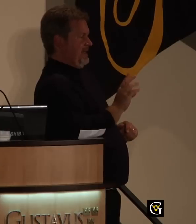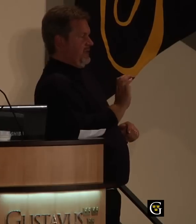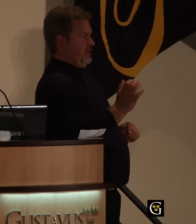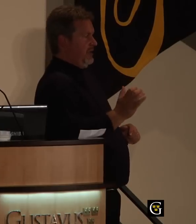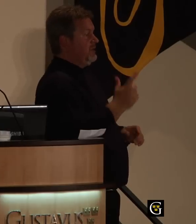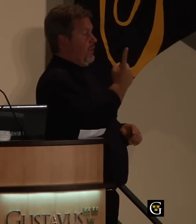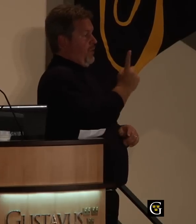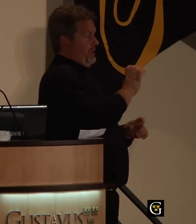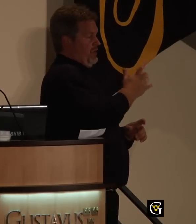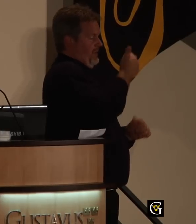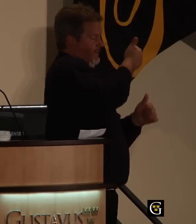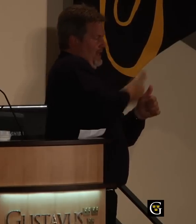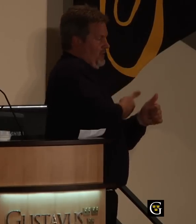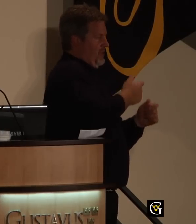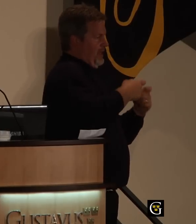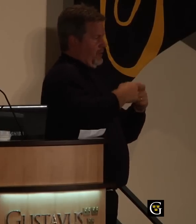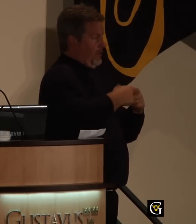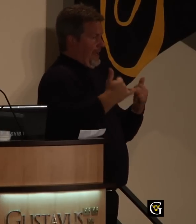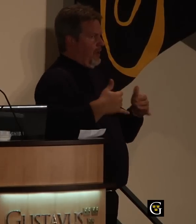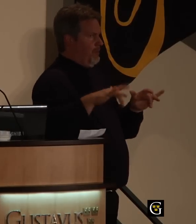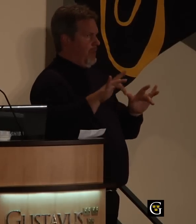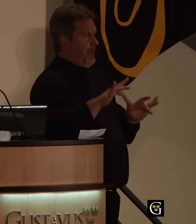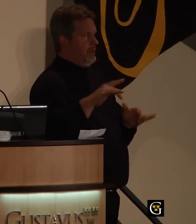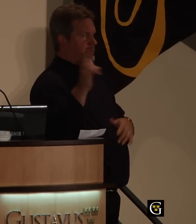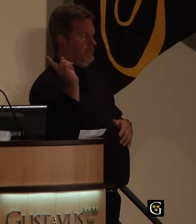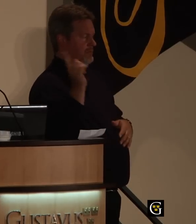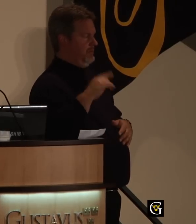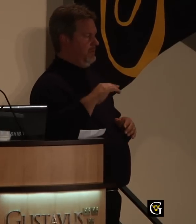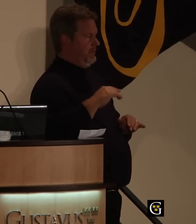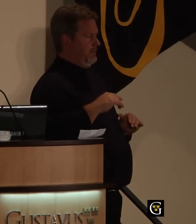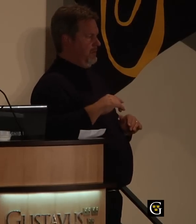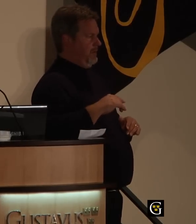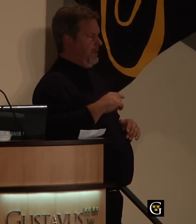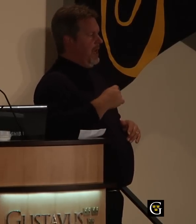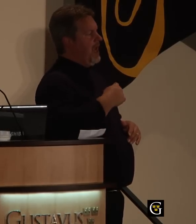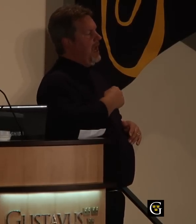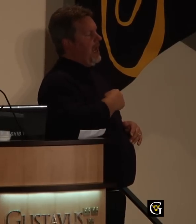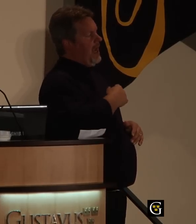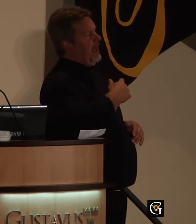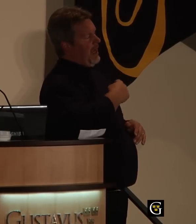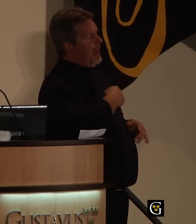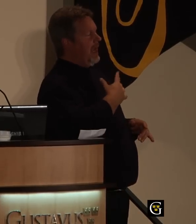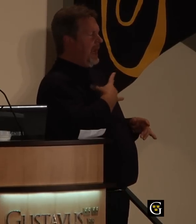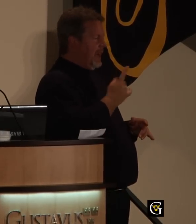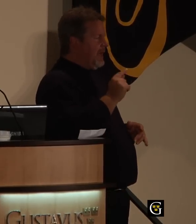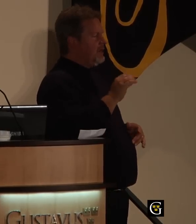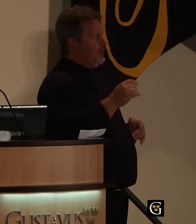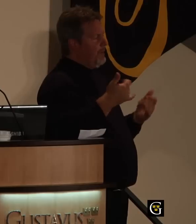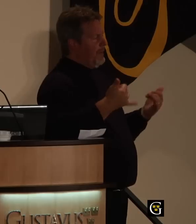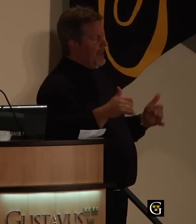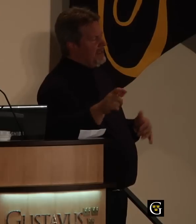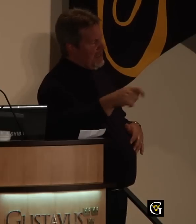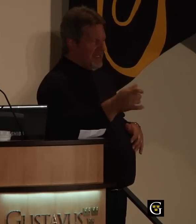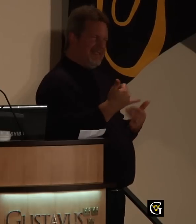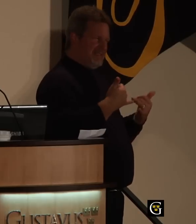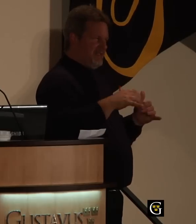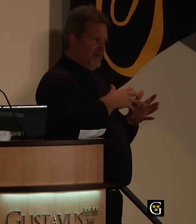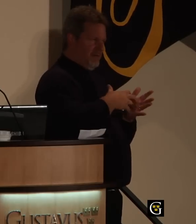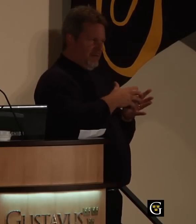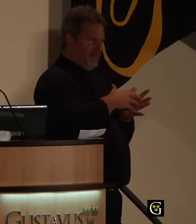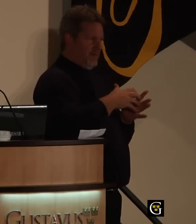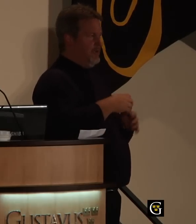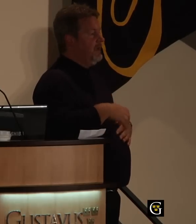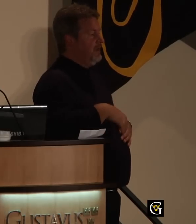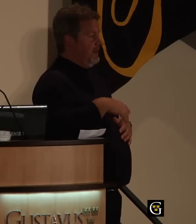per electrode. Let me play you that. I'd like to play tennis. Can you hear the difference